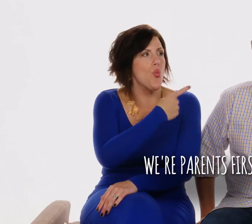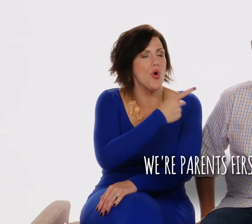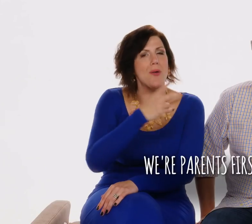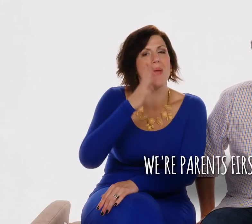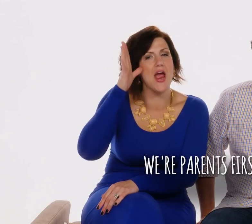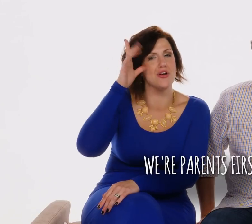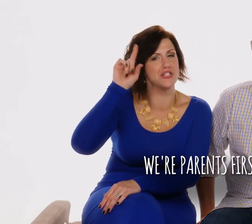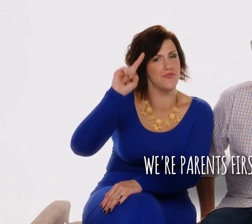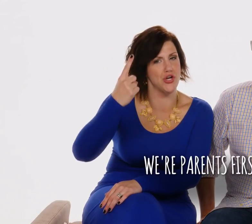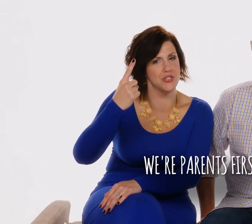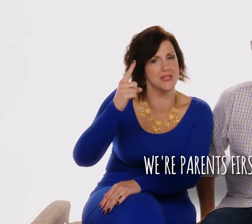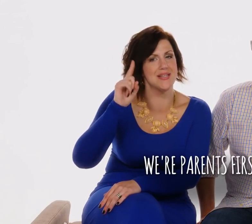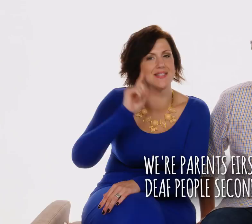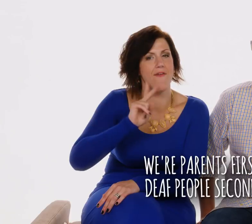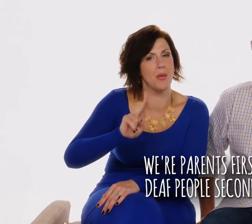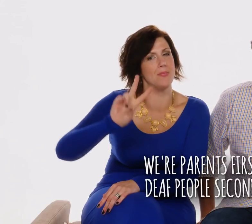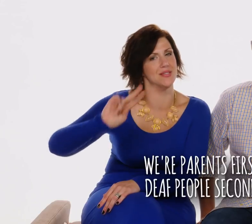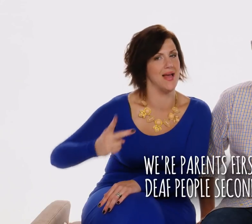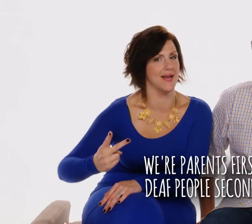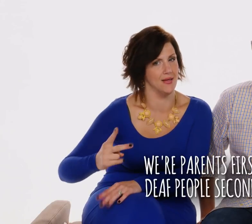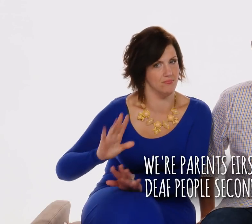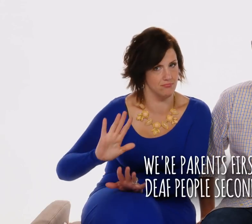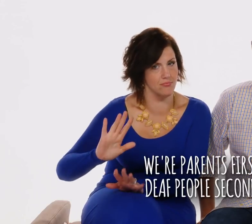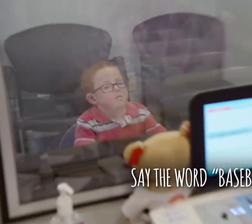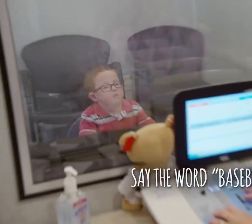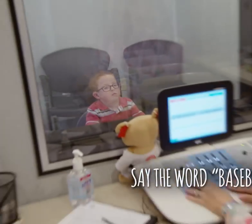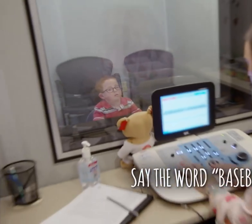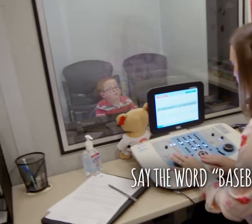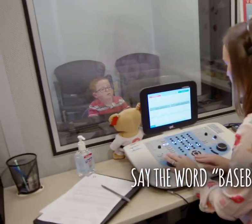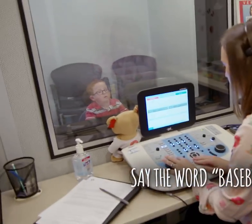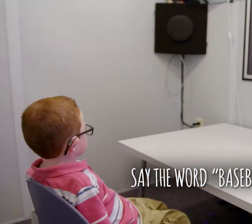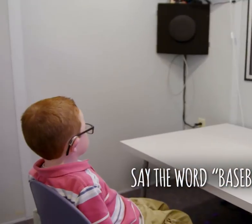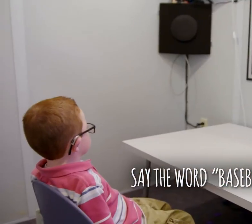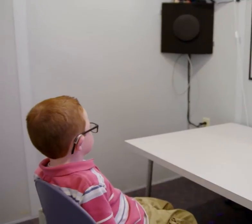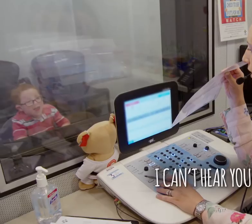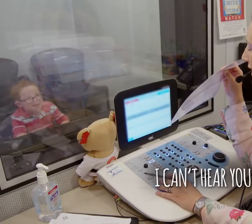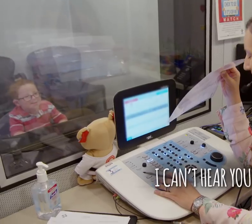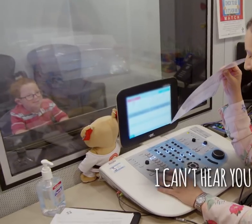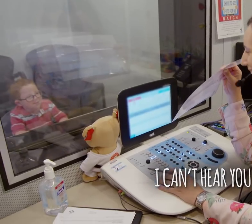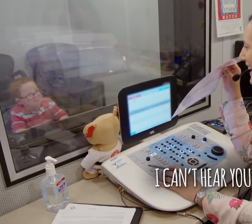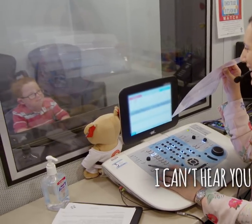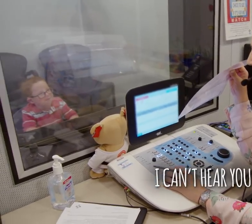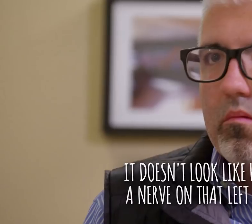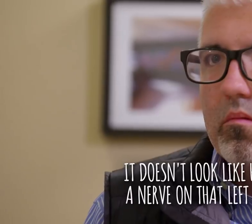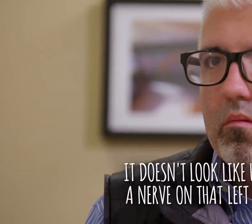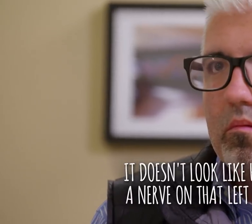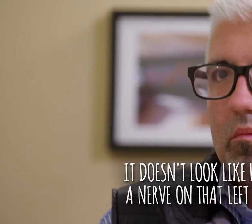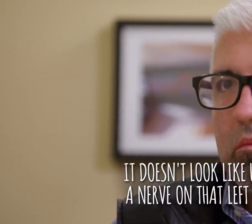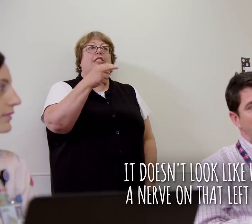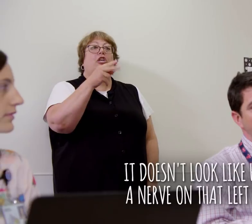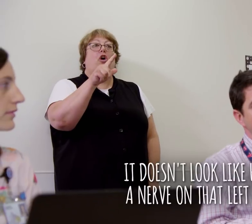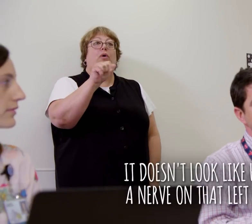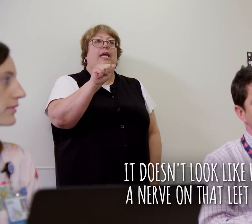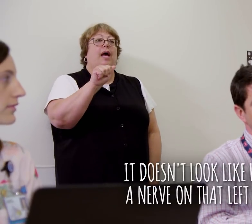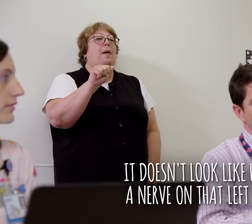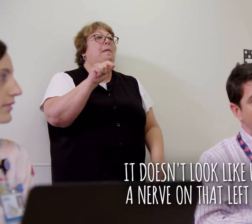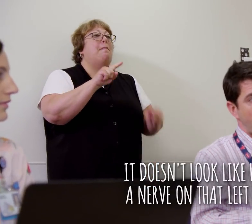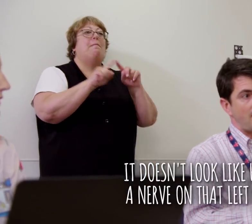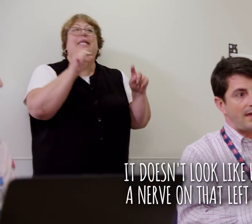We're parents first, deaf people second. Say the word baseball. I can't hear you. It doesn't look like he has a nerve on that